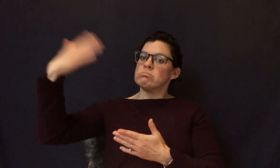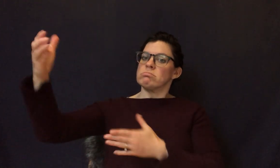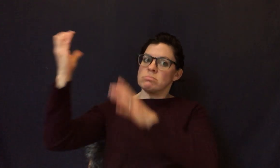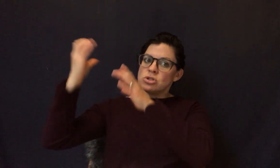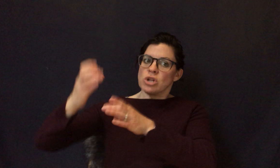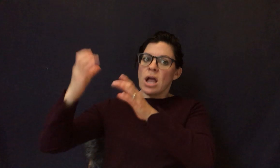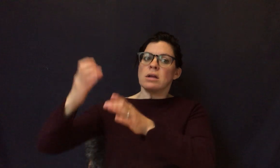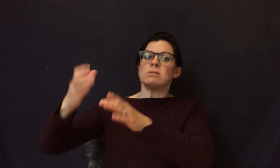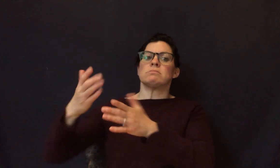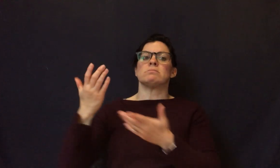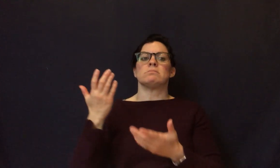find the dial.